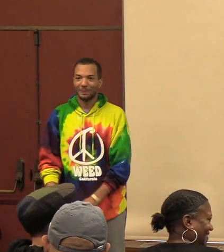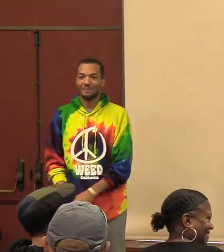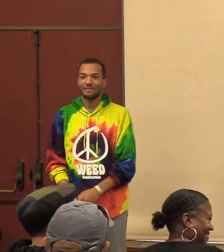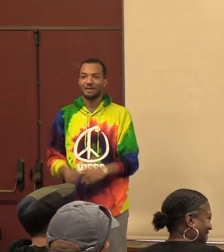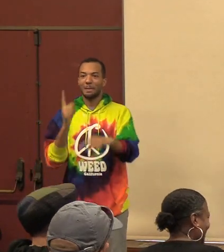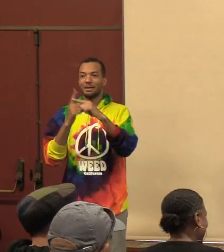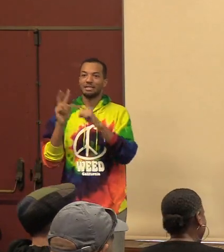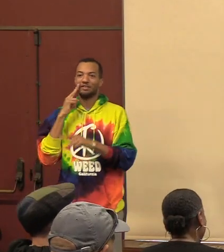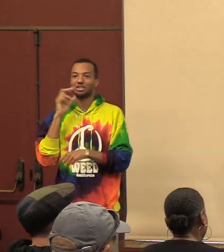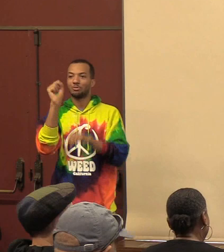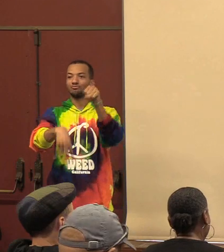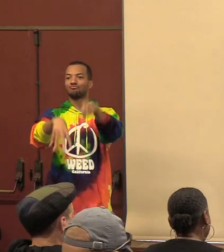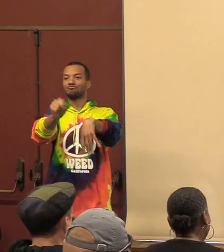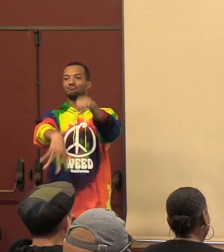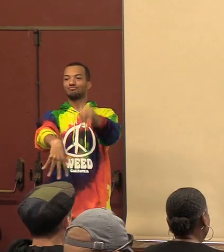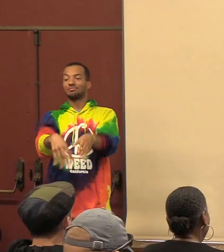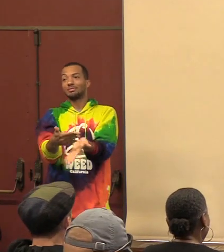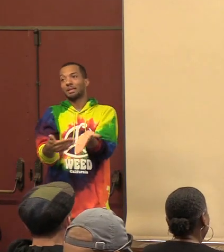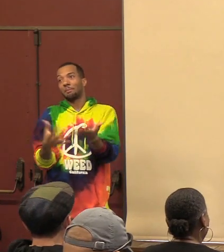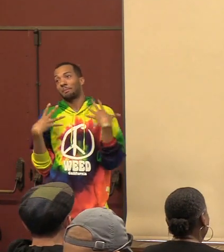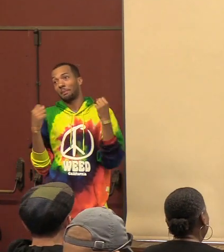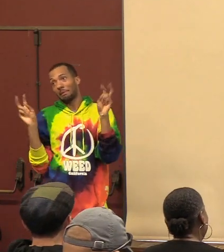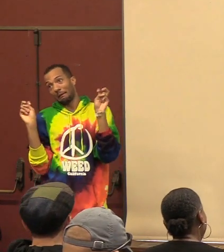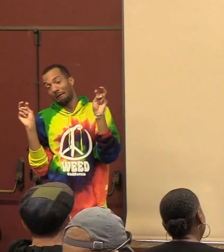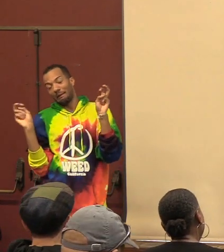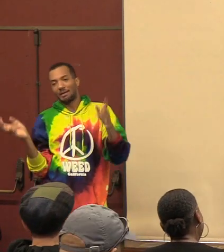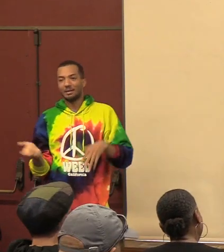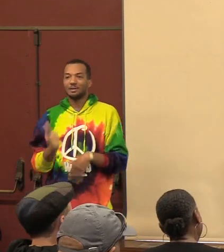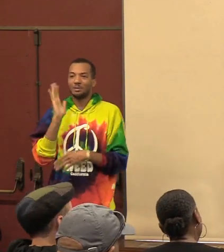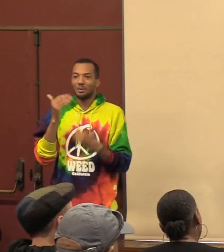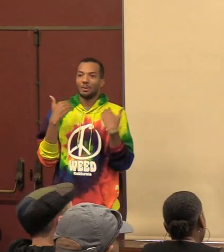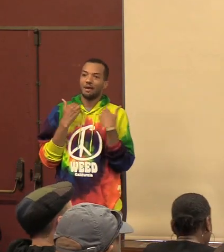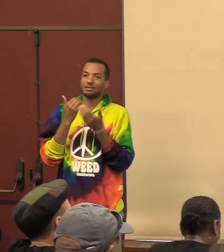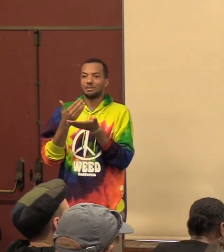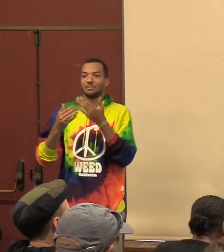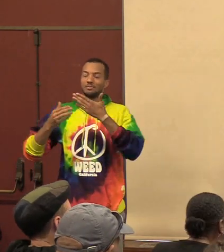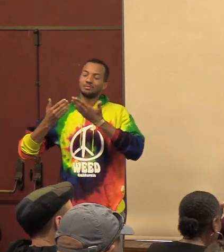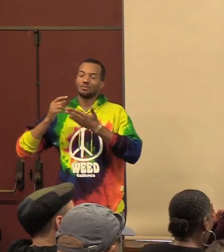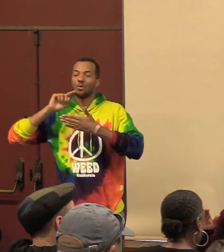threw some vegetables in it. And we're going to have it with some cornbread.